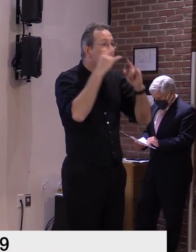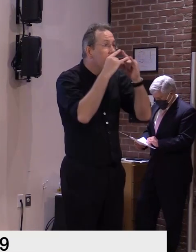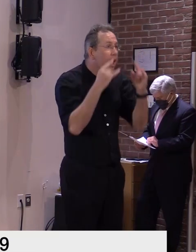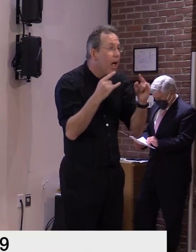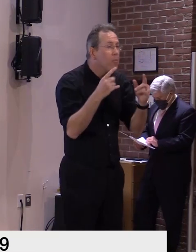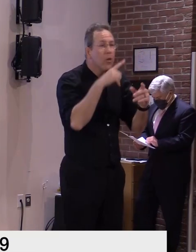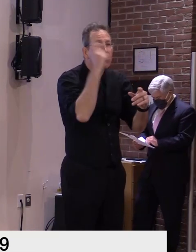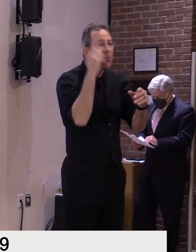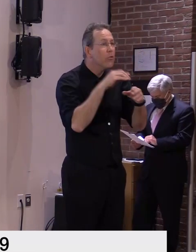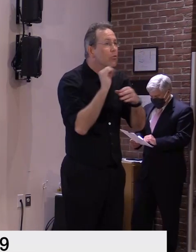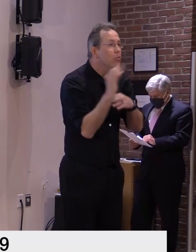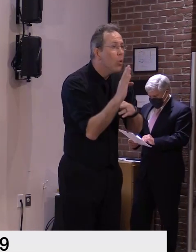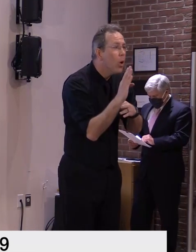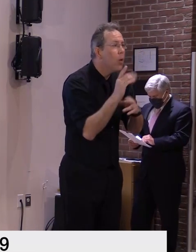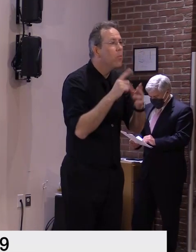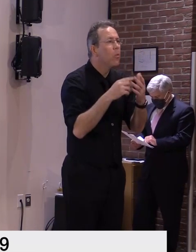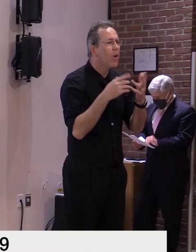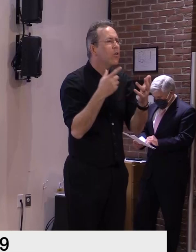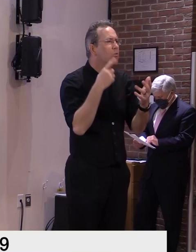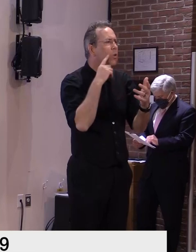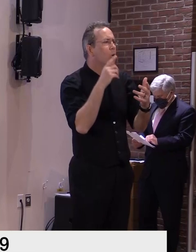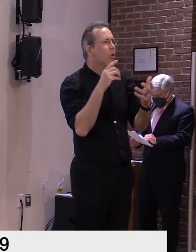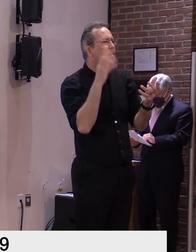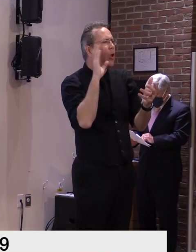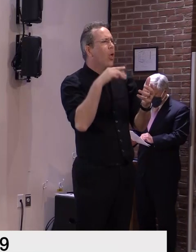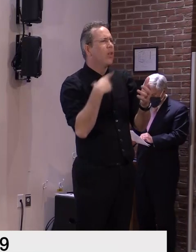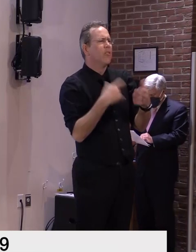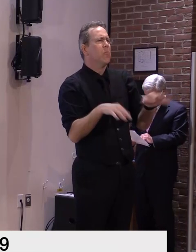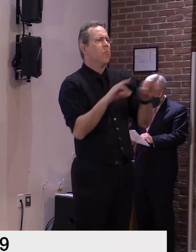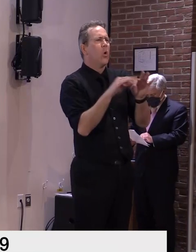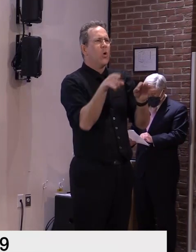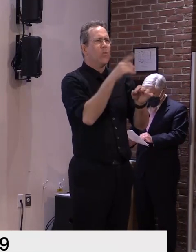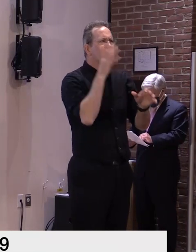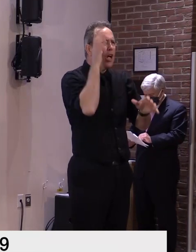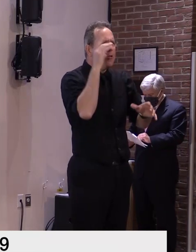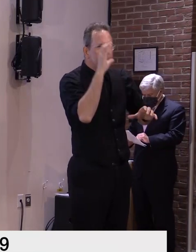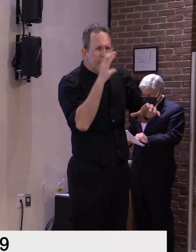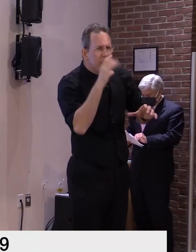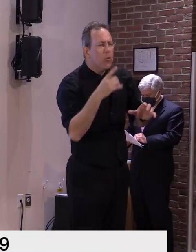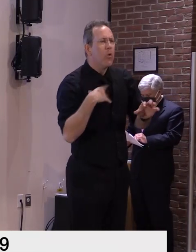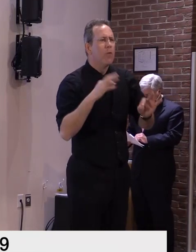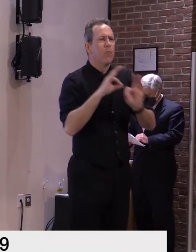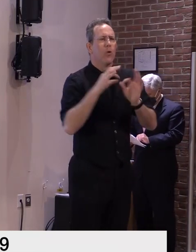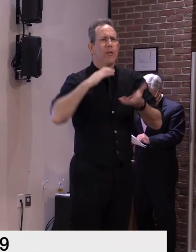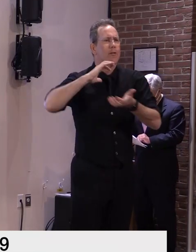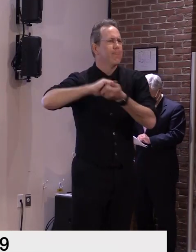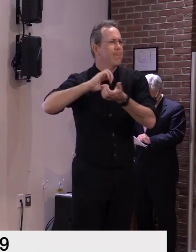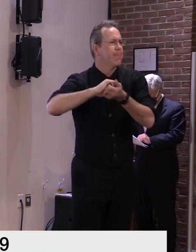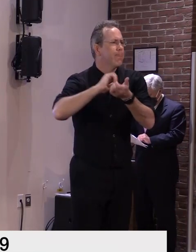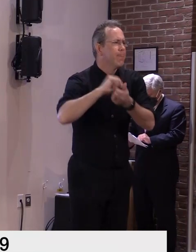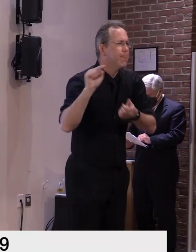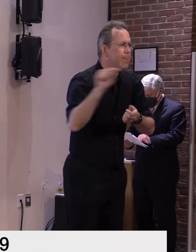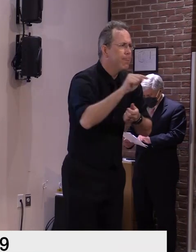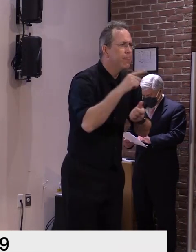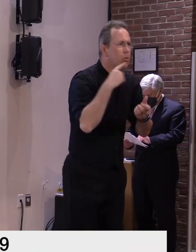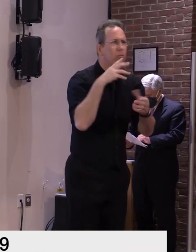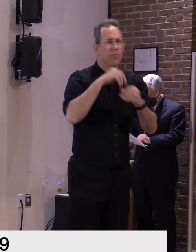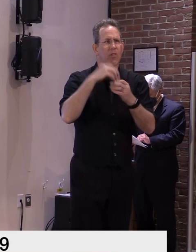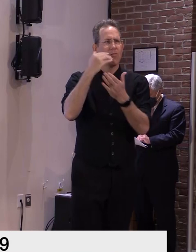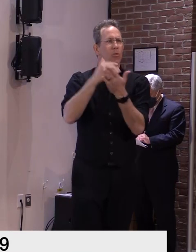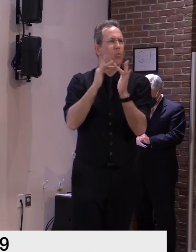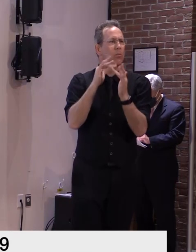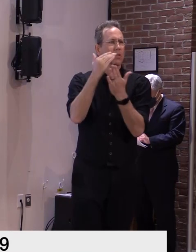summer expansion is critical, and so we're hopeful that through partnerships with youth looking for summer employment, we can find the sweet spot